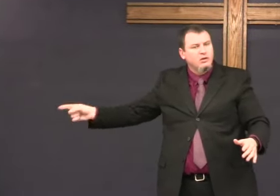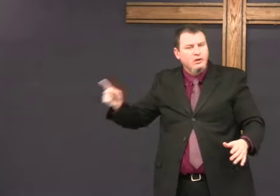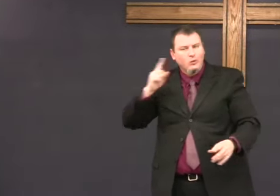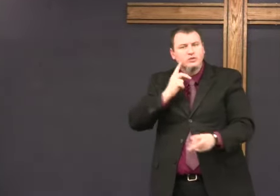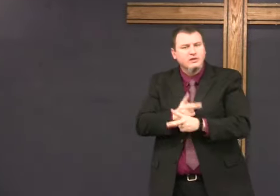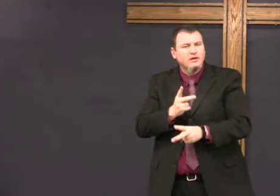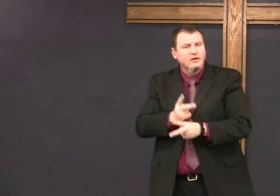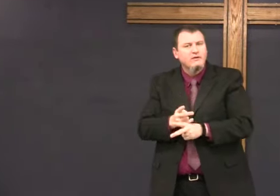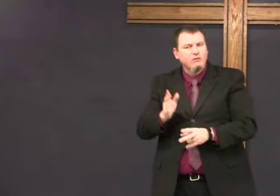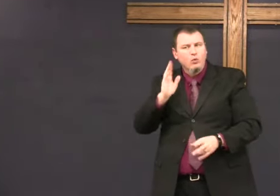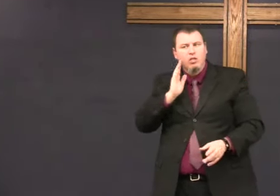got work to do.